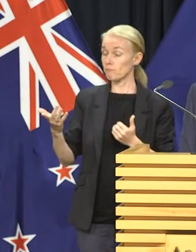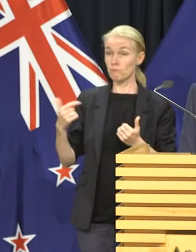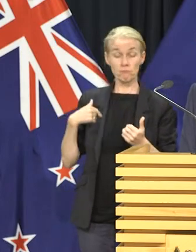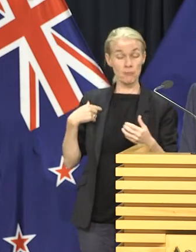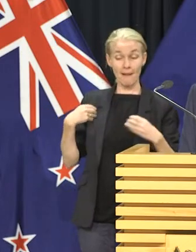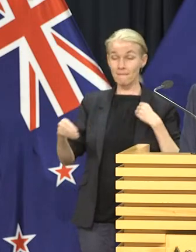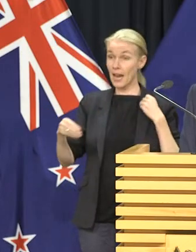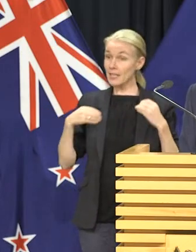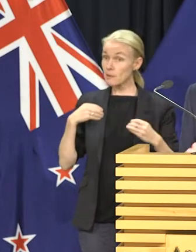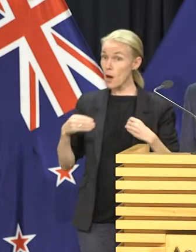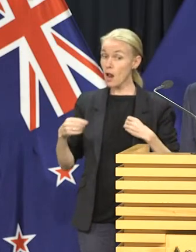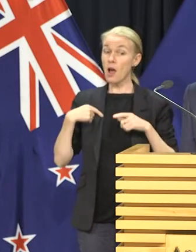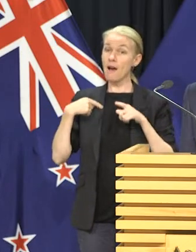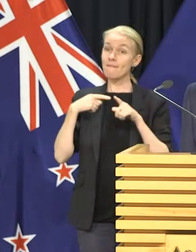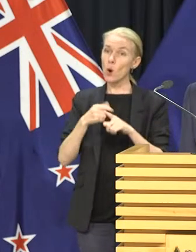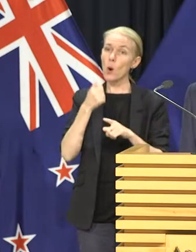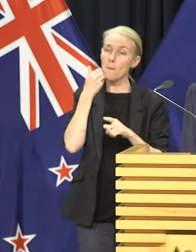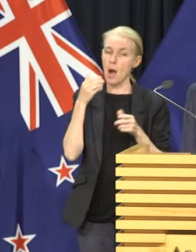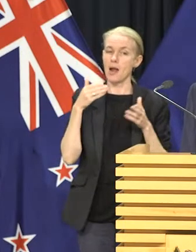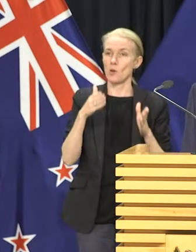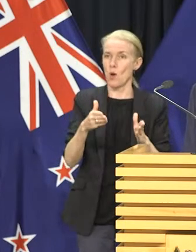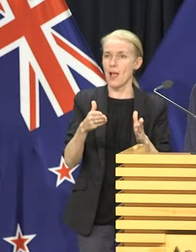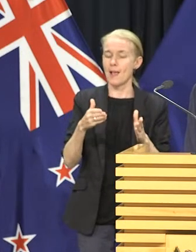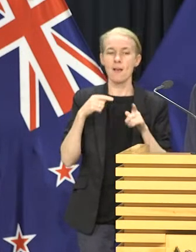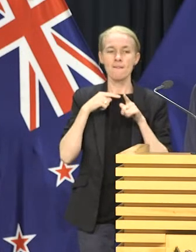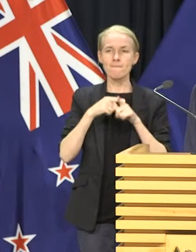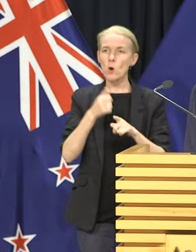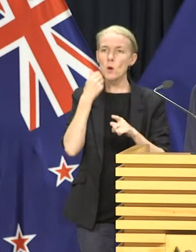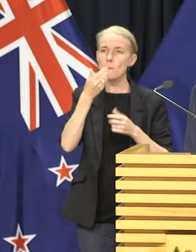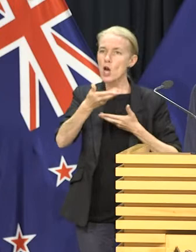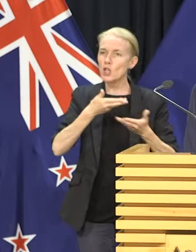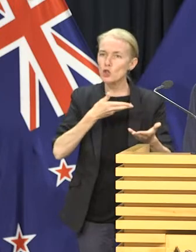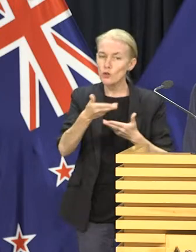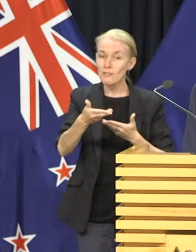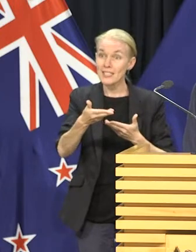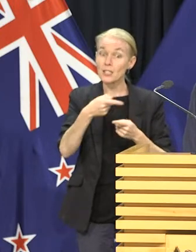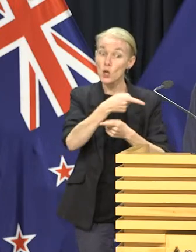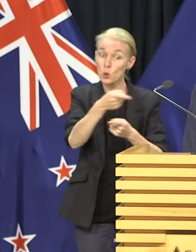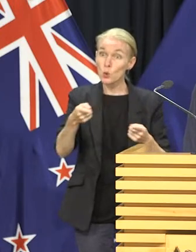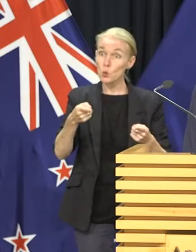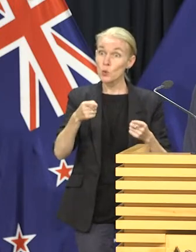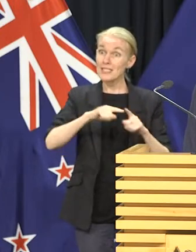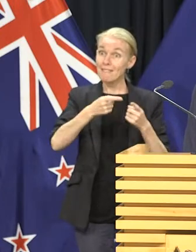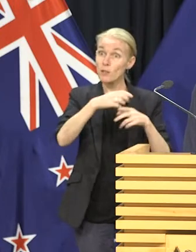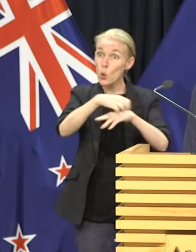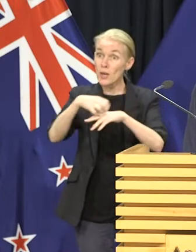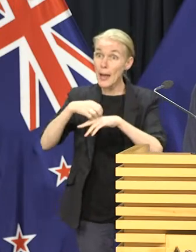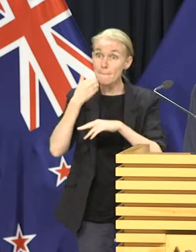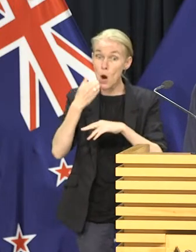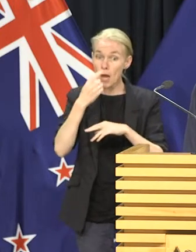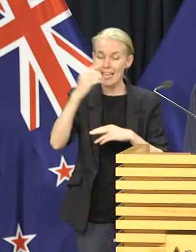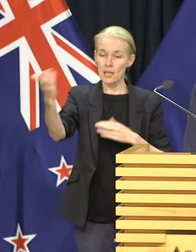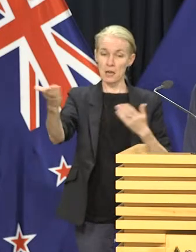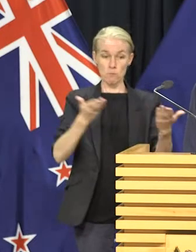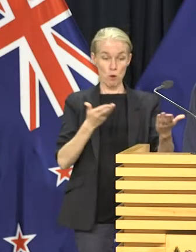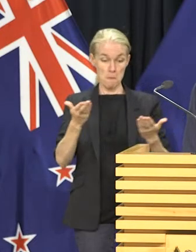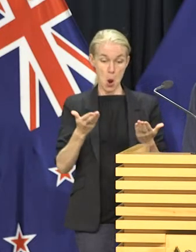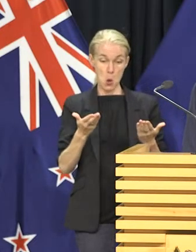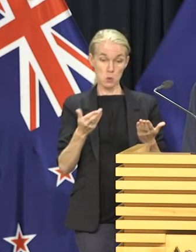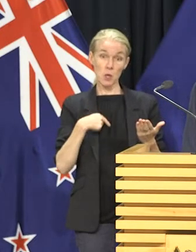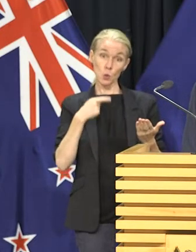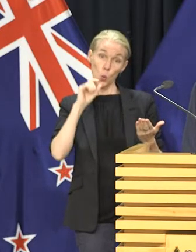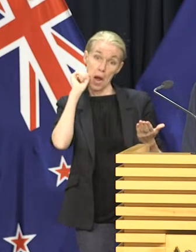wanting our Māori health providers to lead by bringing options to allow us to consider so that we can deliver the vaccine to our